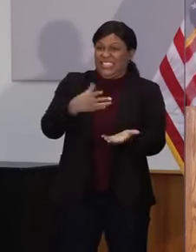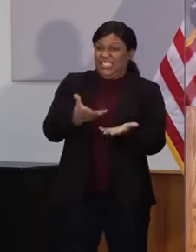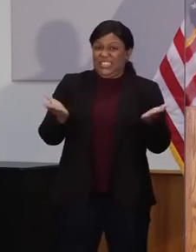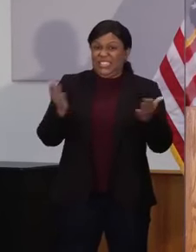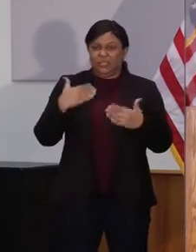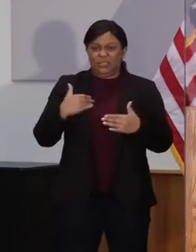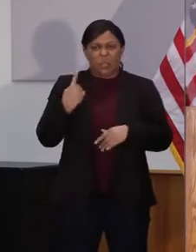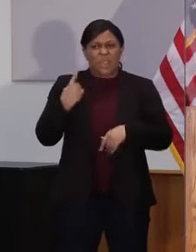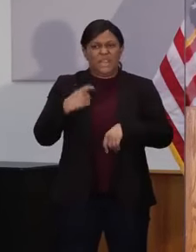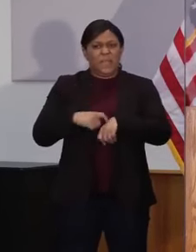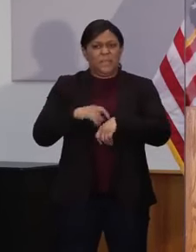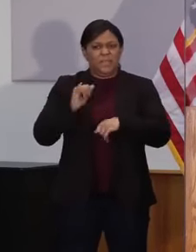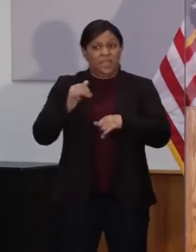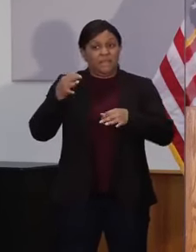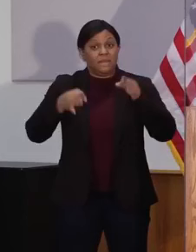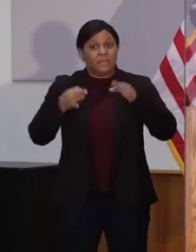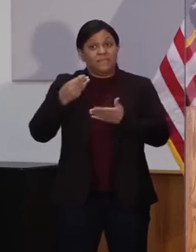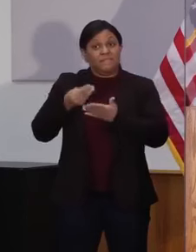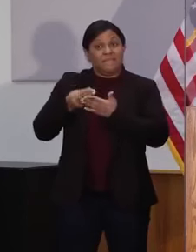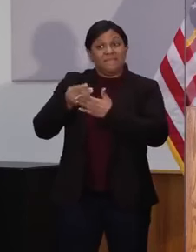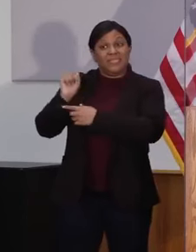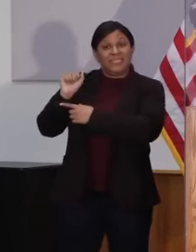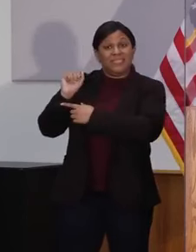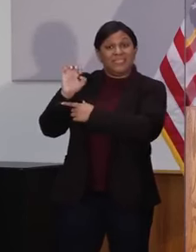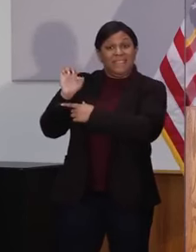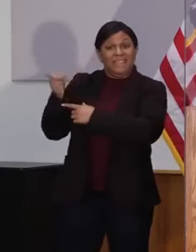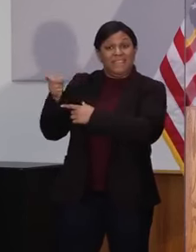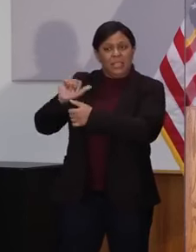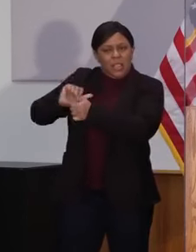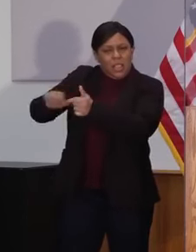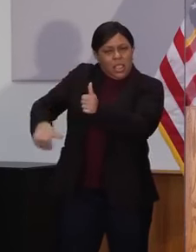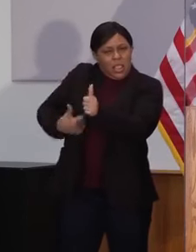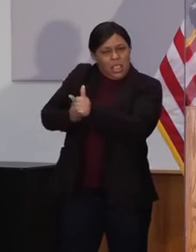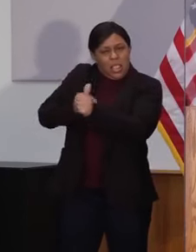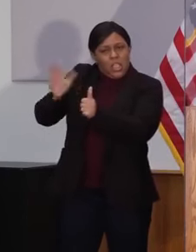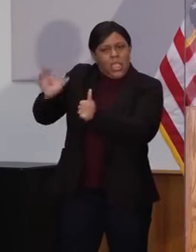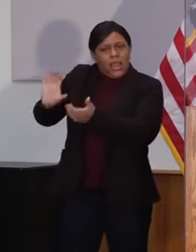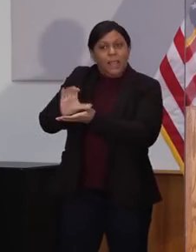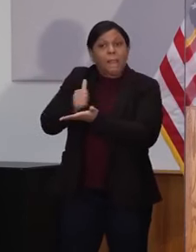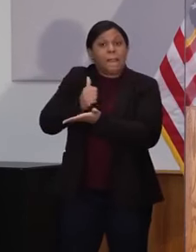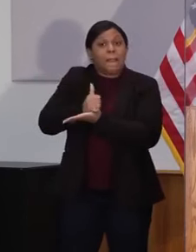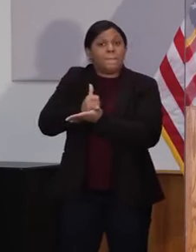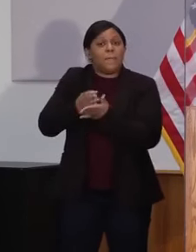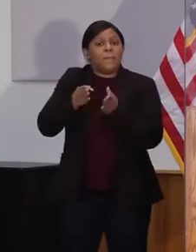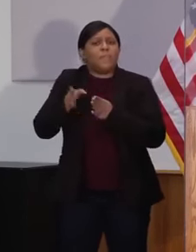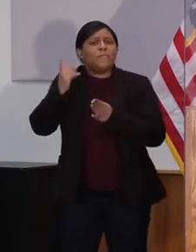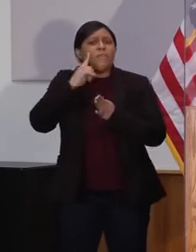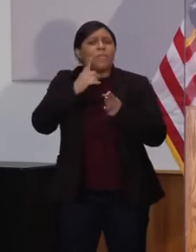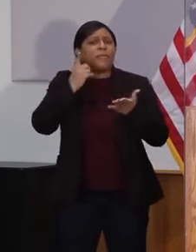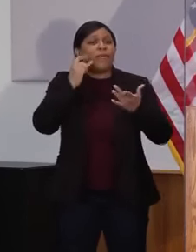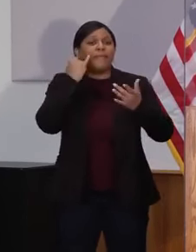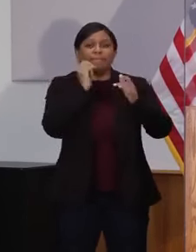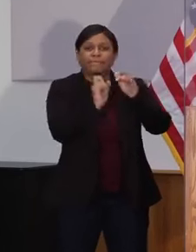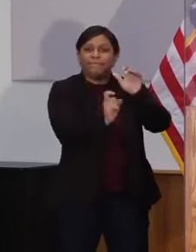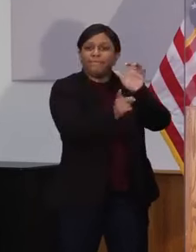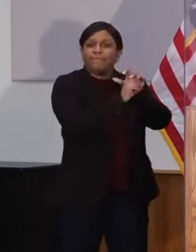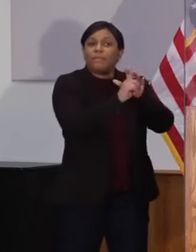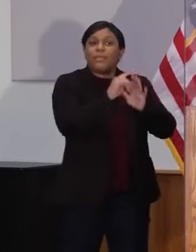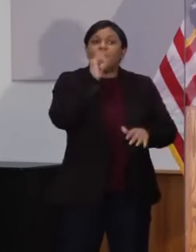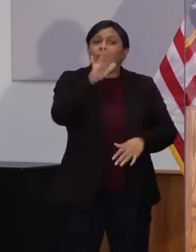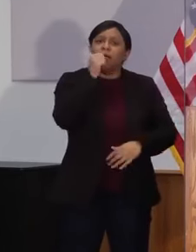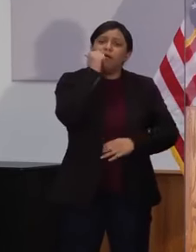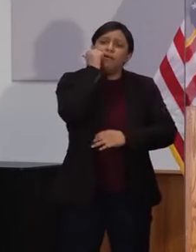will be there to help us when other exceptional times come up. It is not for our day-to-day, you know, give me